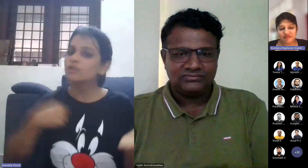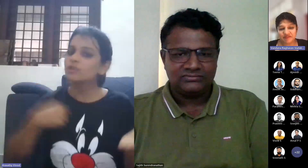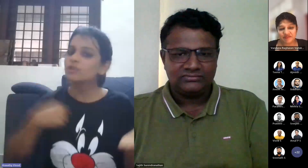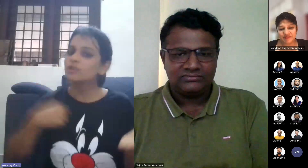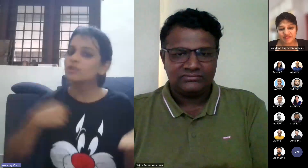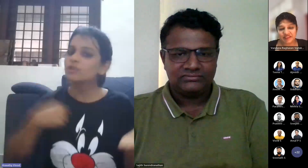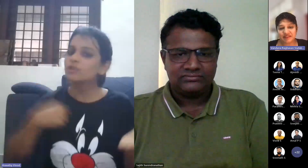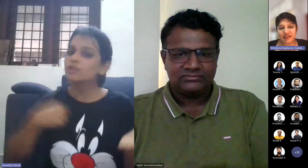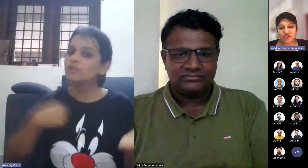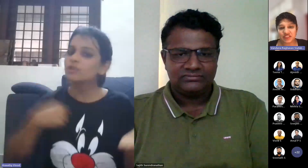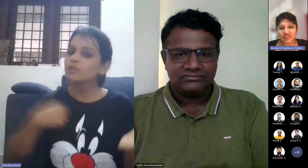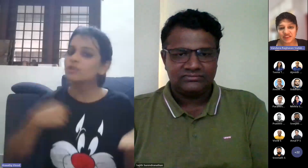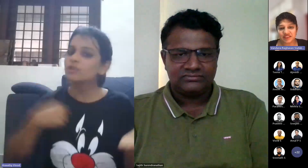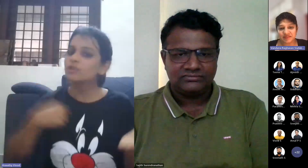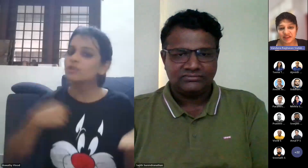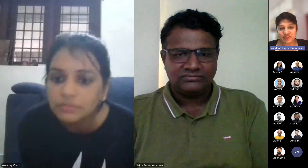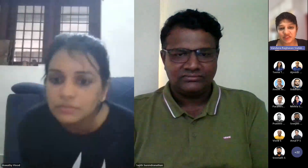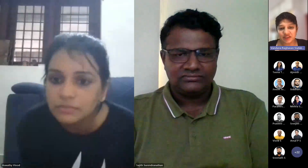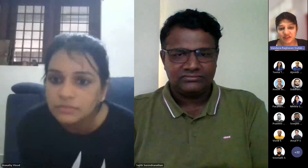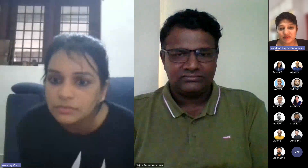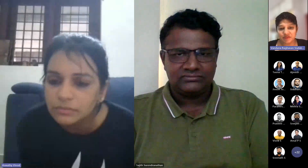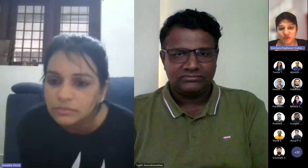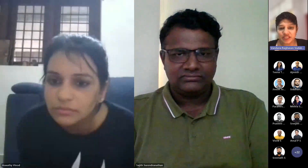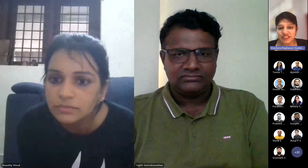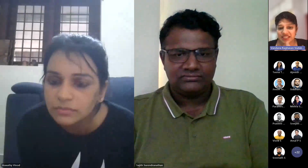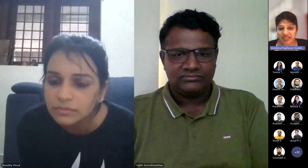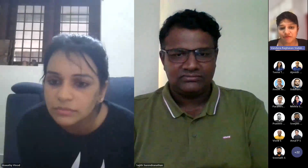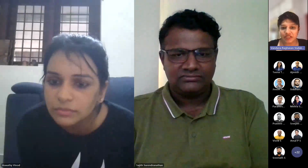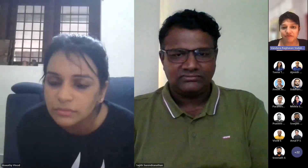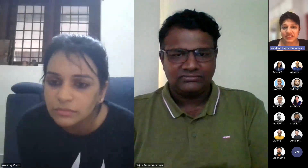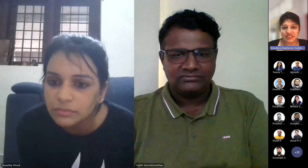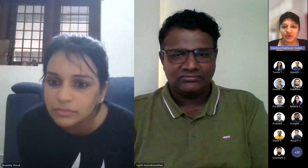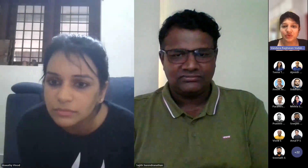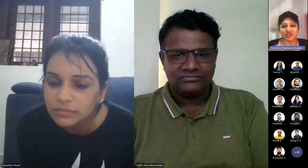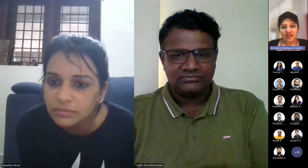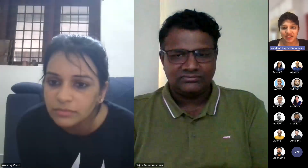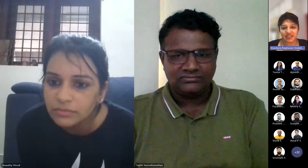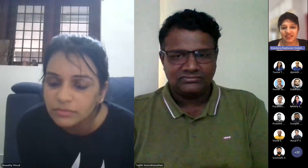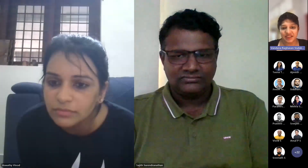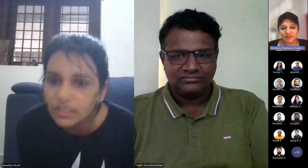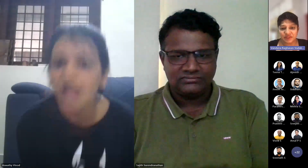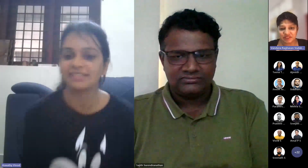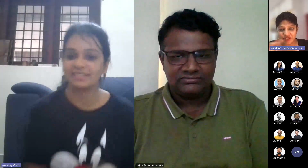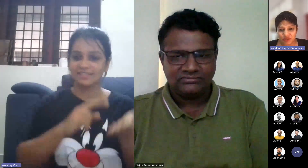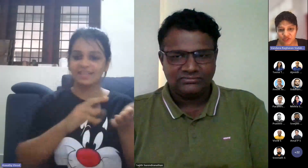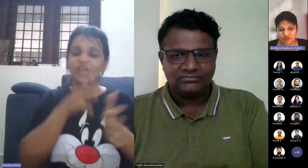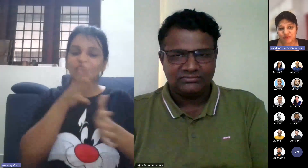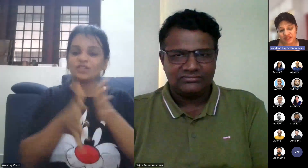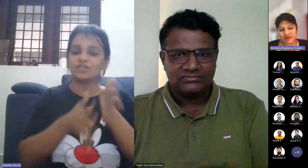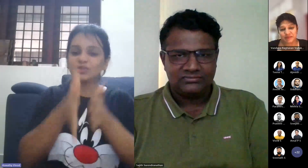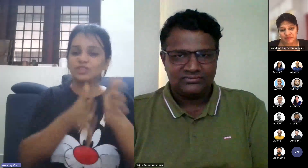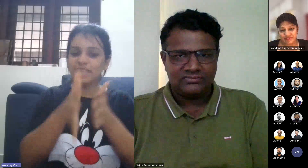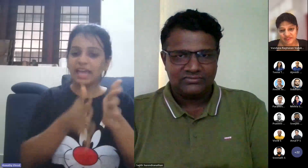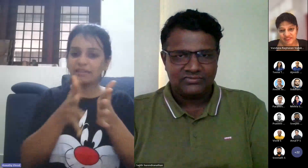Subtitles. There are subtitles in all different languages. Aswathy, you said the sign for Netflix. Can you start again? Because we lost you